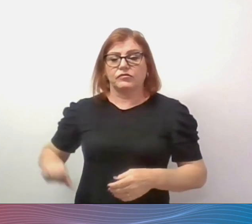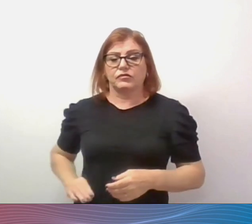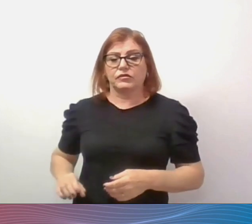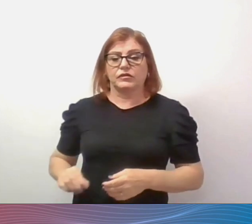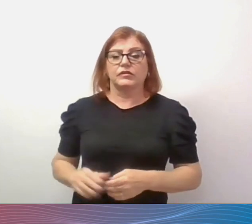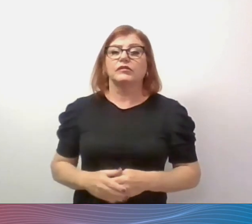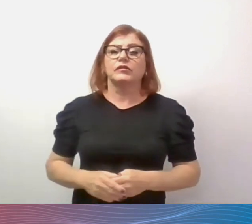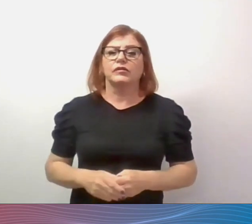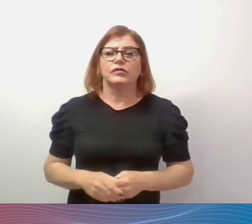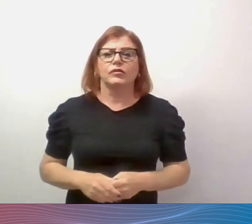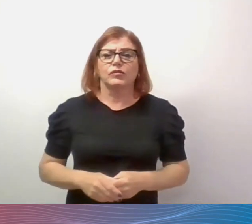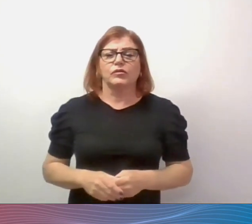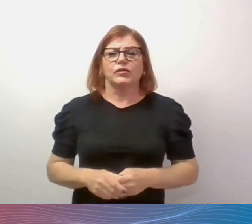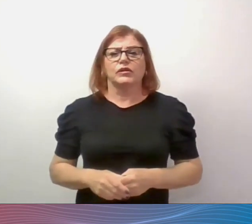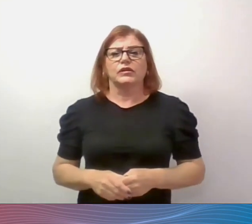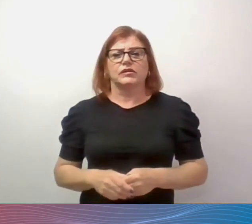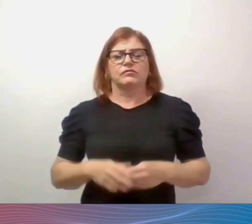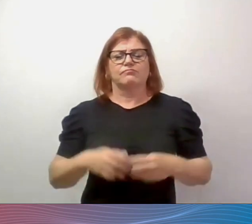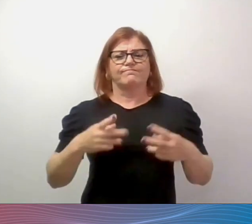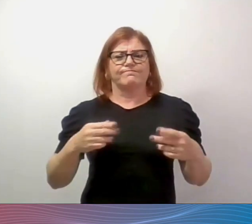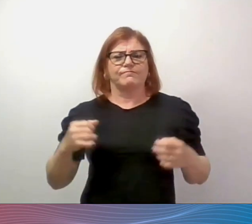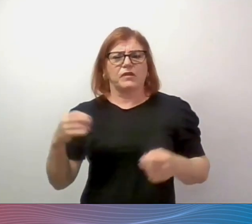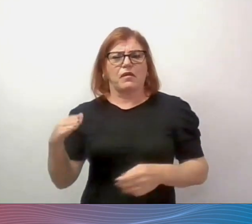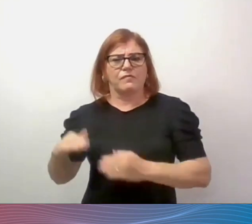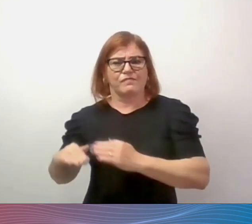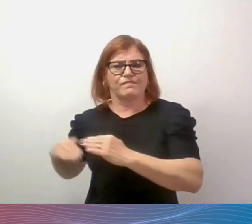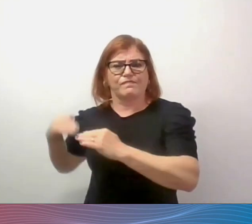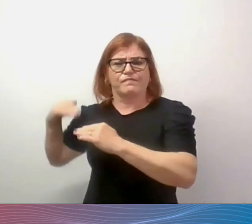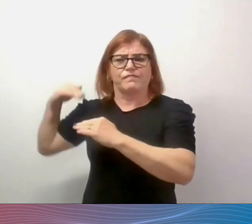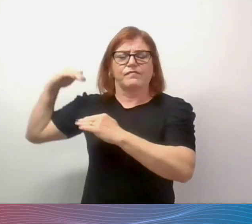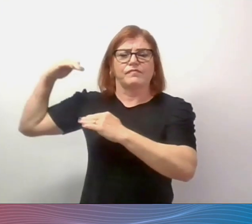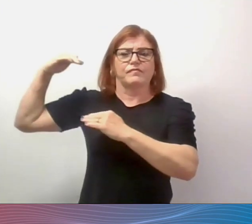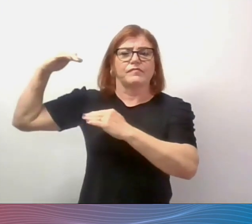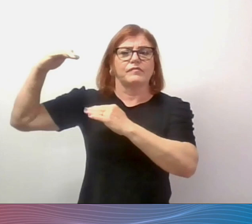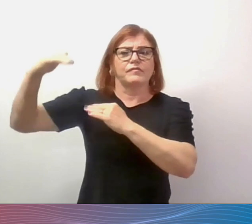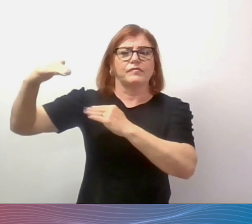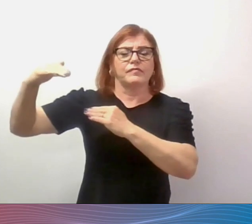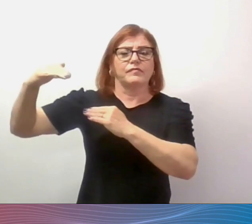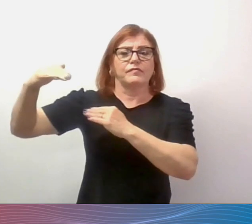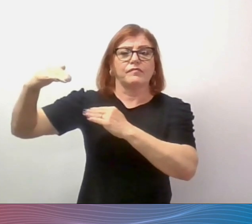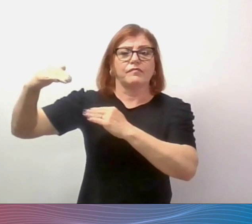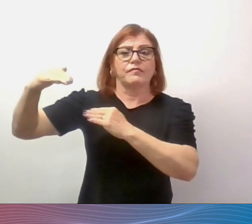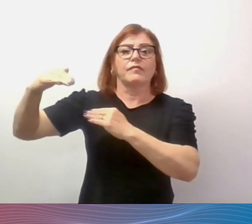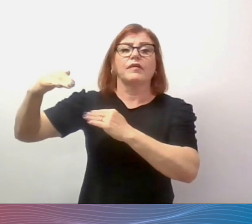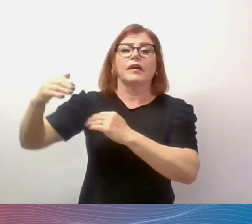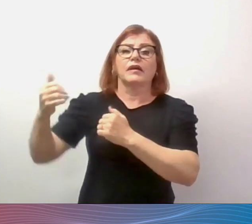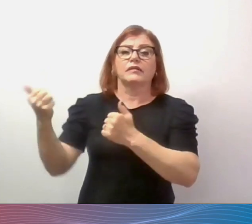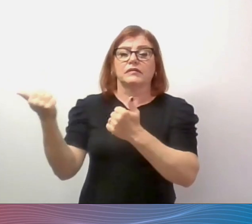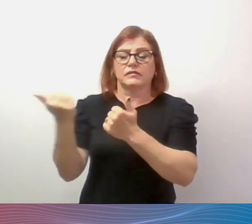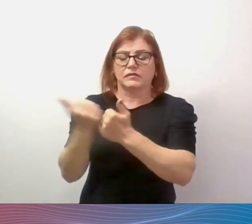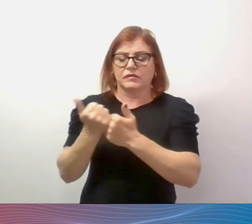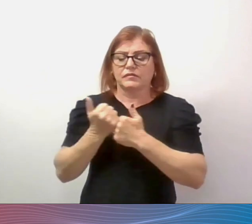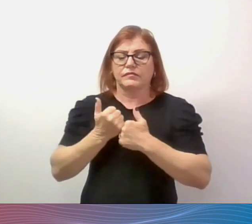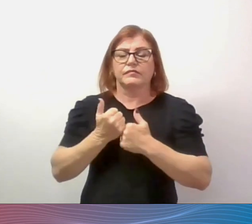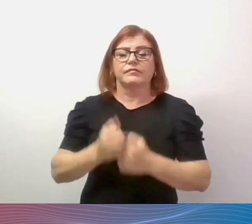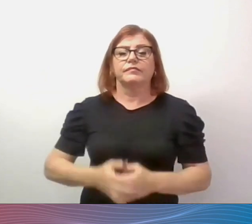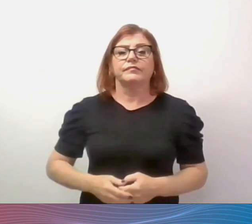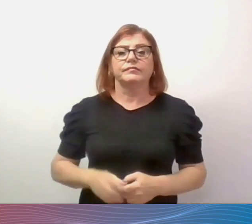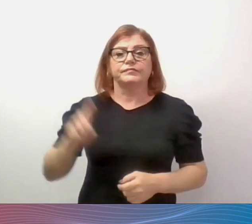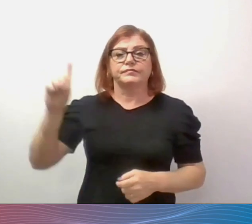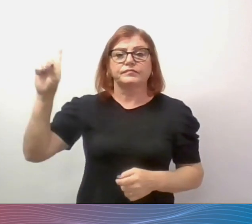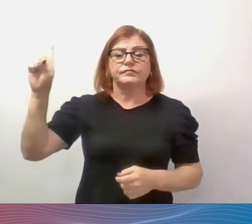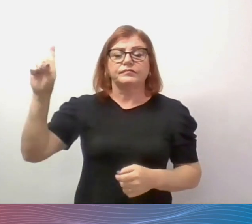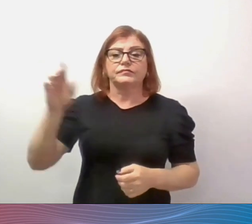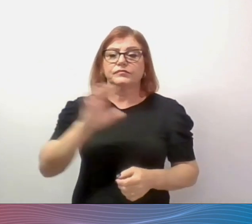God also wants to give us in Christ all the human virtues uplifted in Him. Em outras palavras,